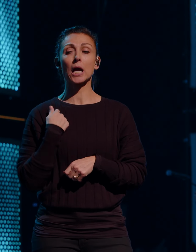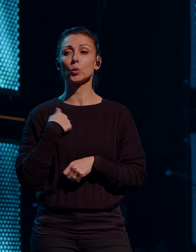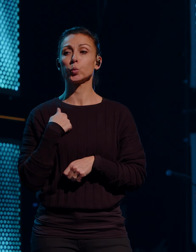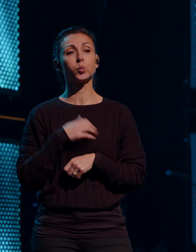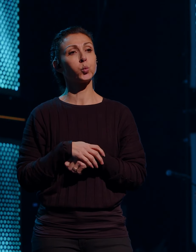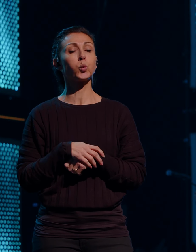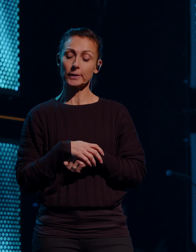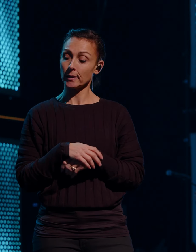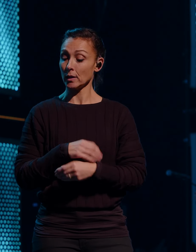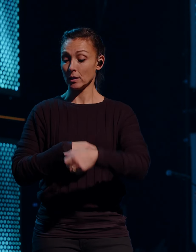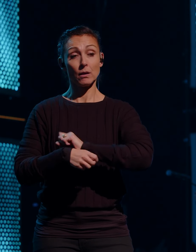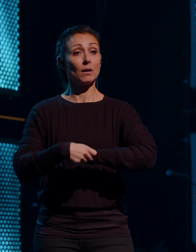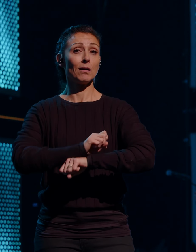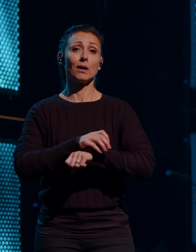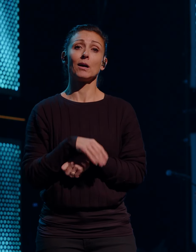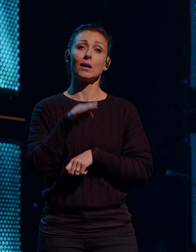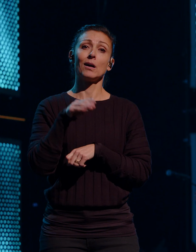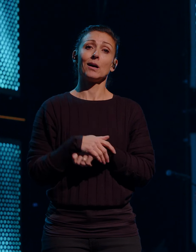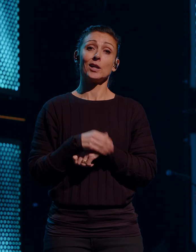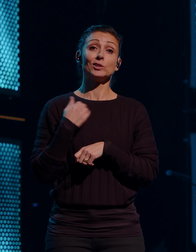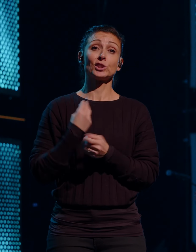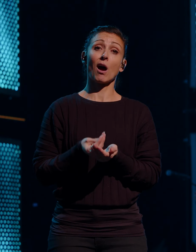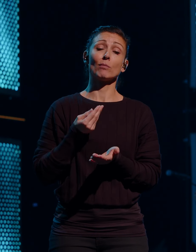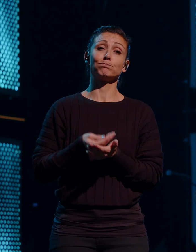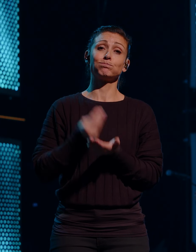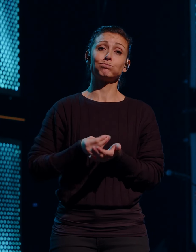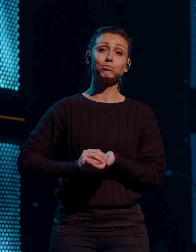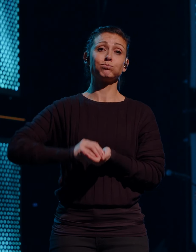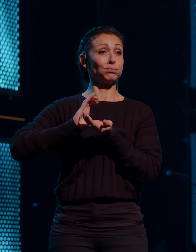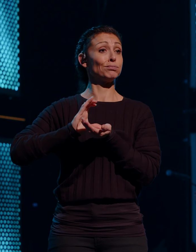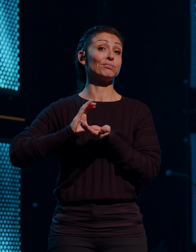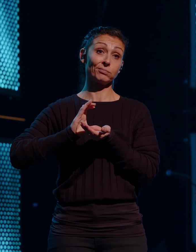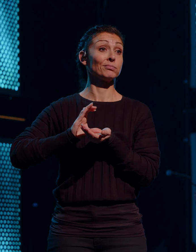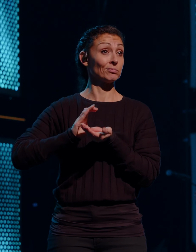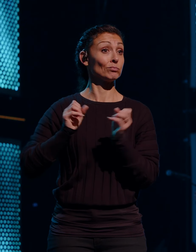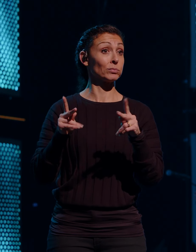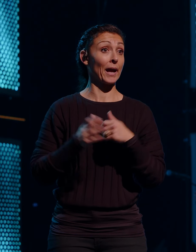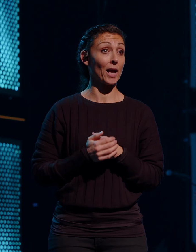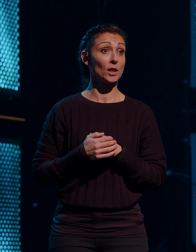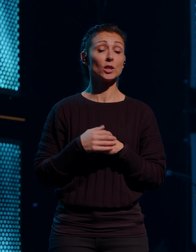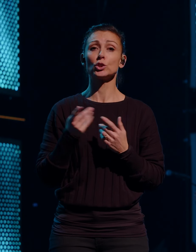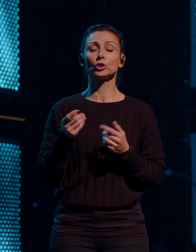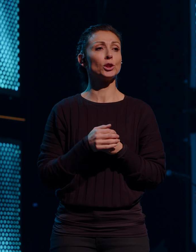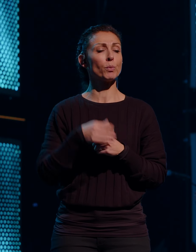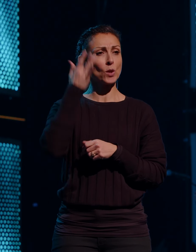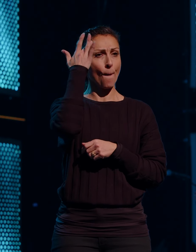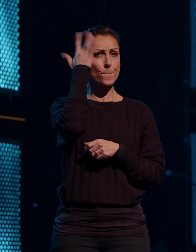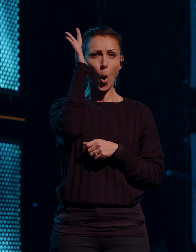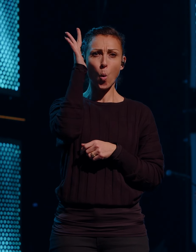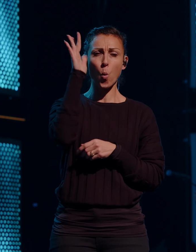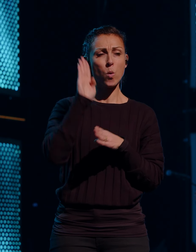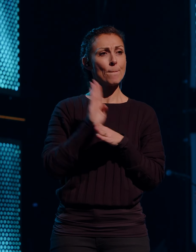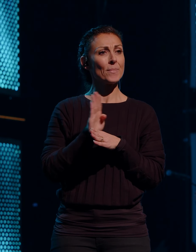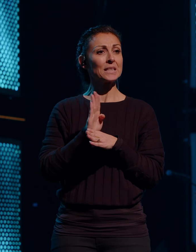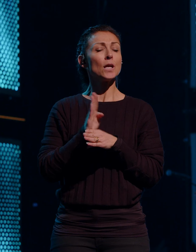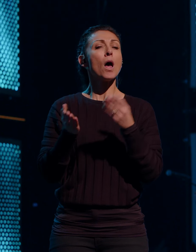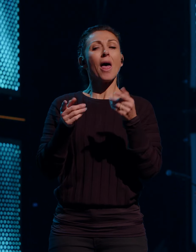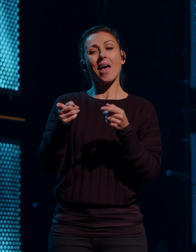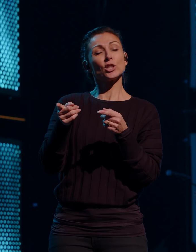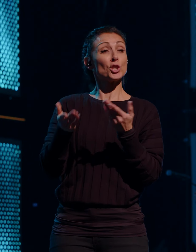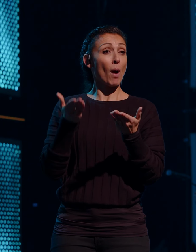at her during this point in time, you think about what kind of woman would this have been? It's a woman who would just, very savvy businesswoman who would have lived in a metropolitan